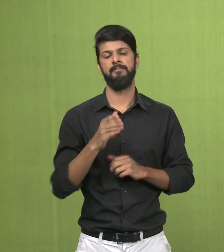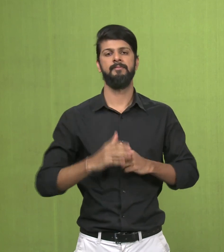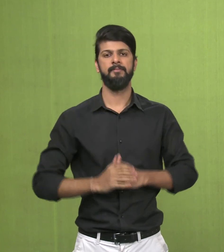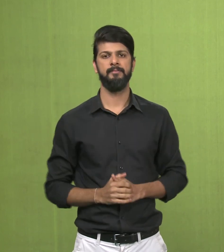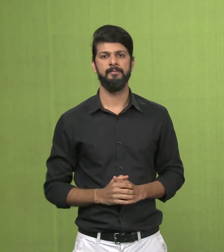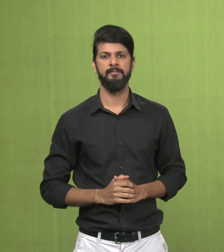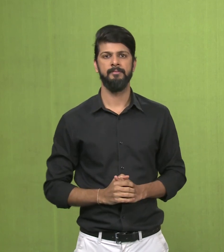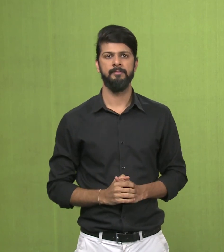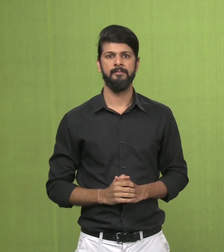Buddha's sculptures.